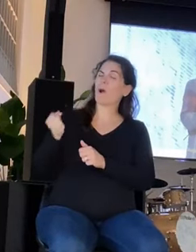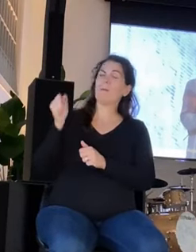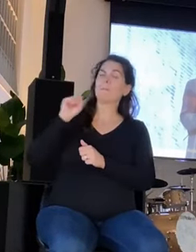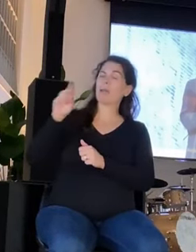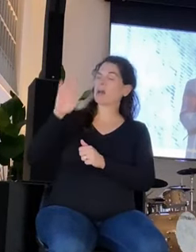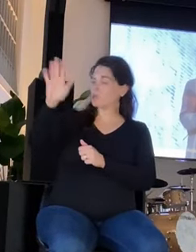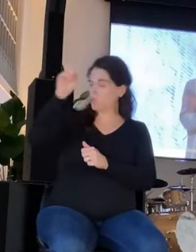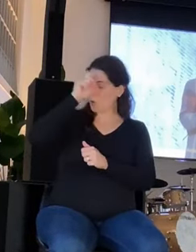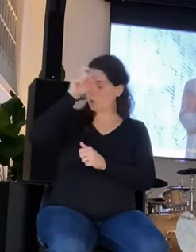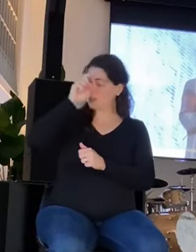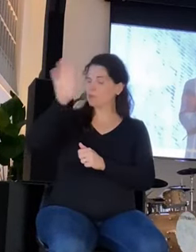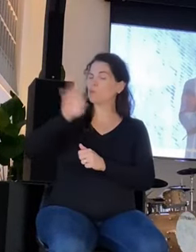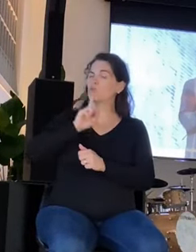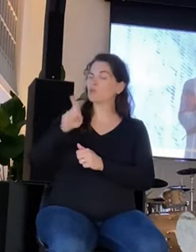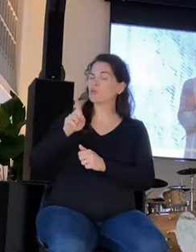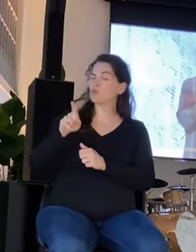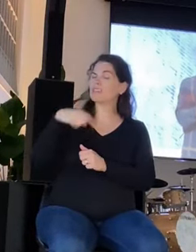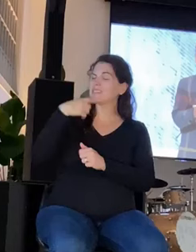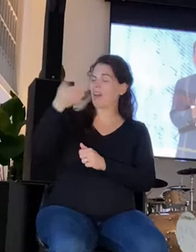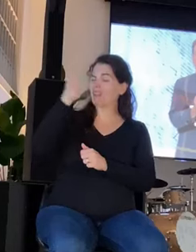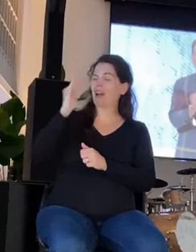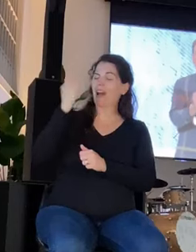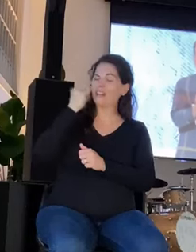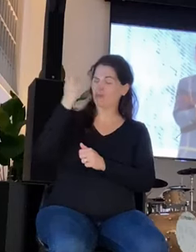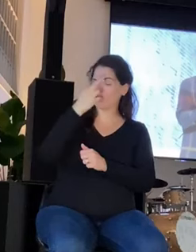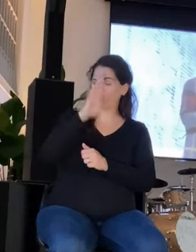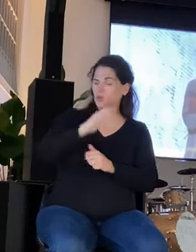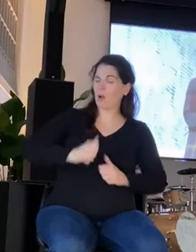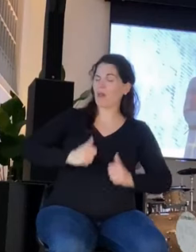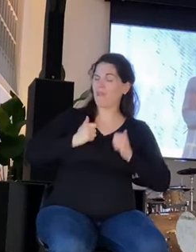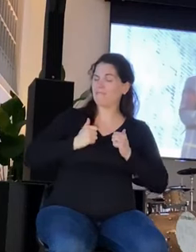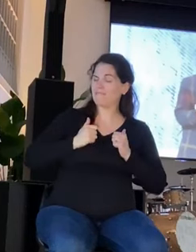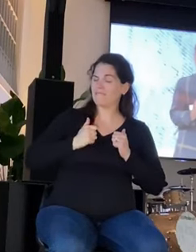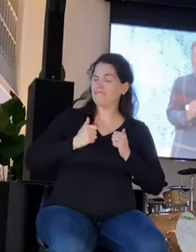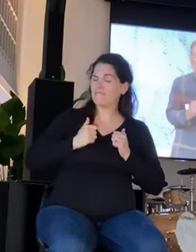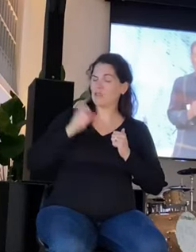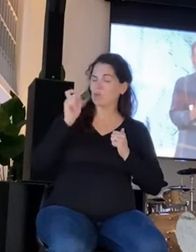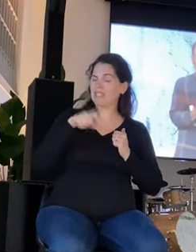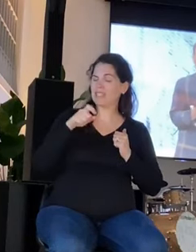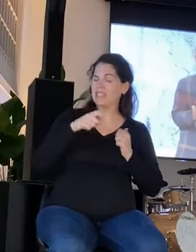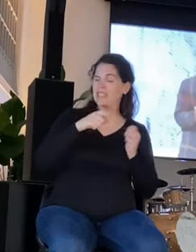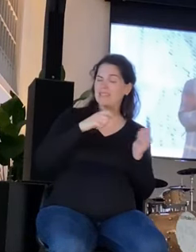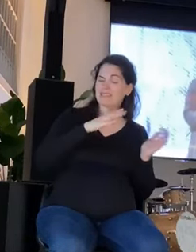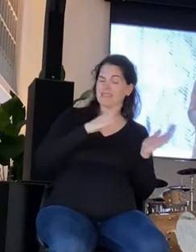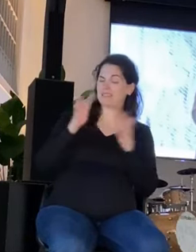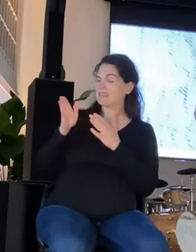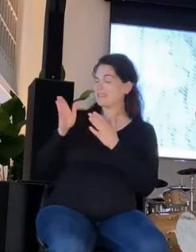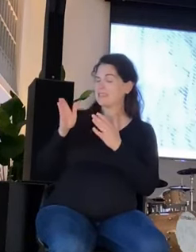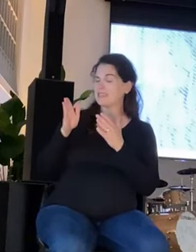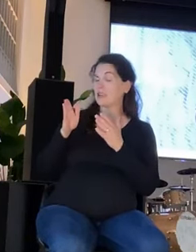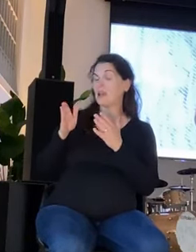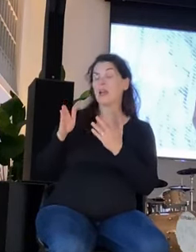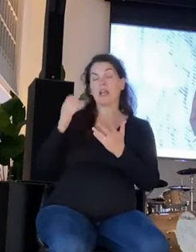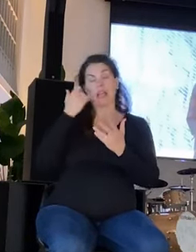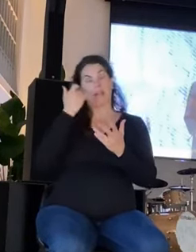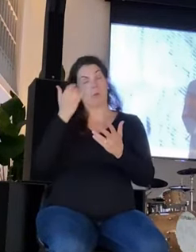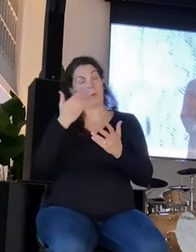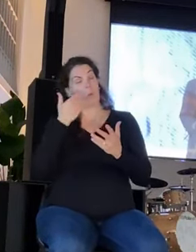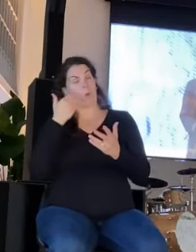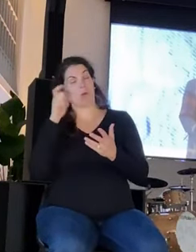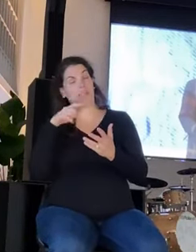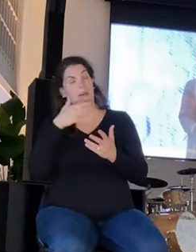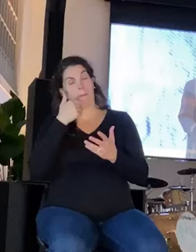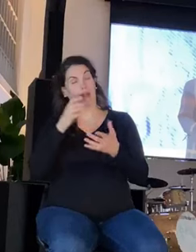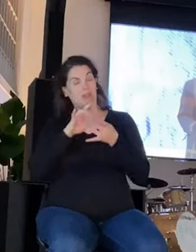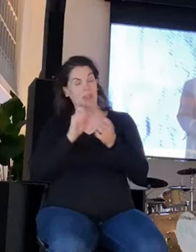pathway of wisdom, your truth. As we continue to pray with every head bowed for your day, and you know you need to get your relationship with God